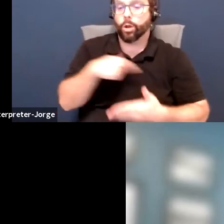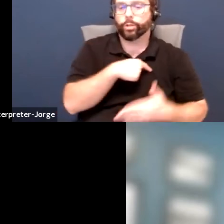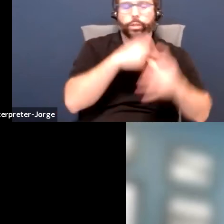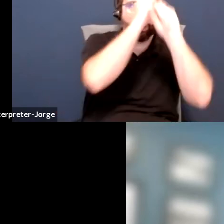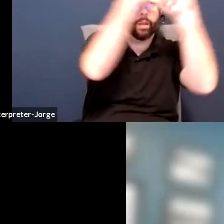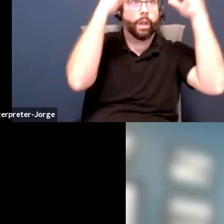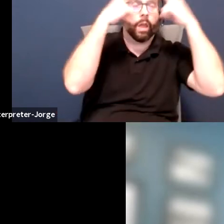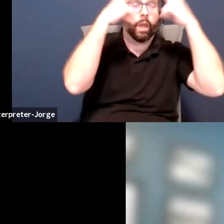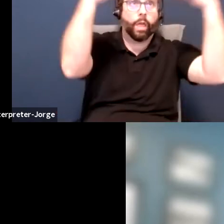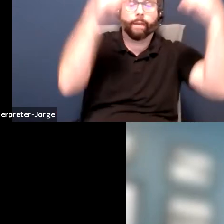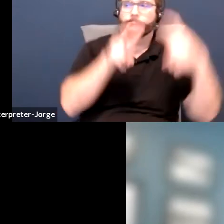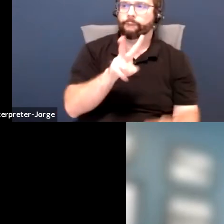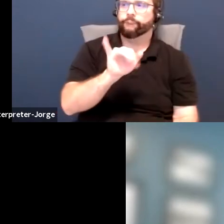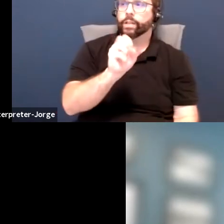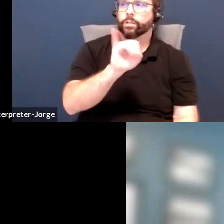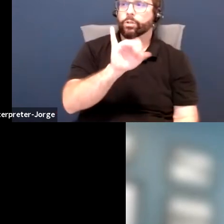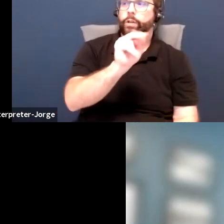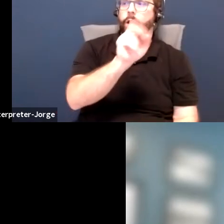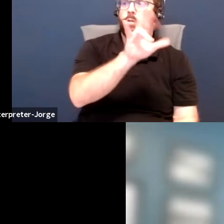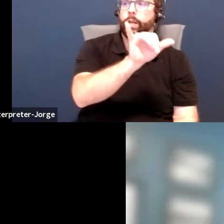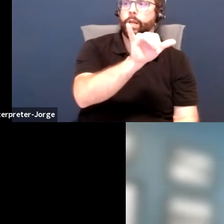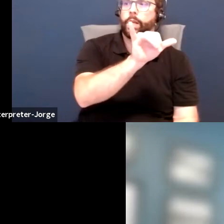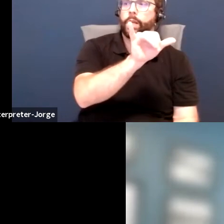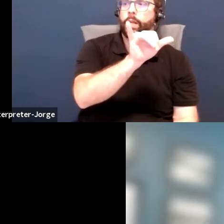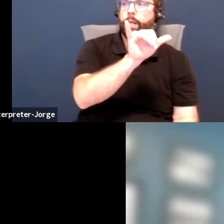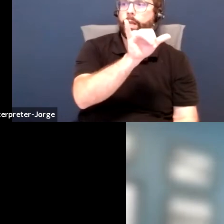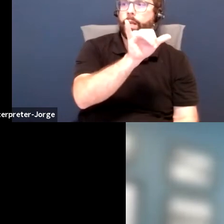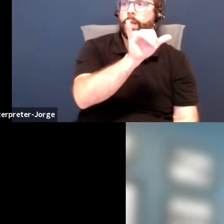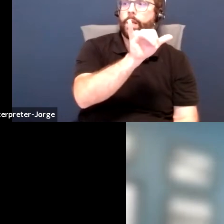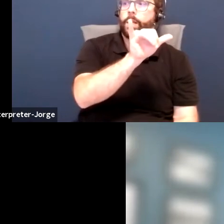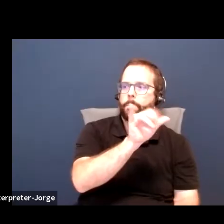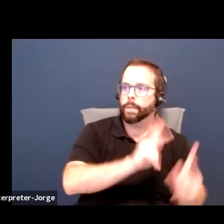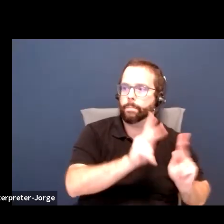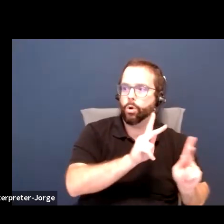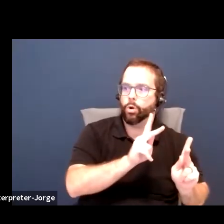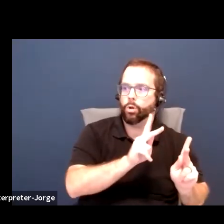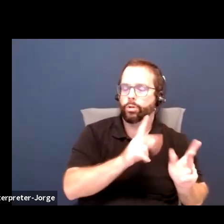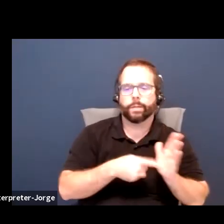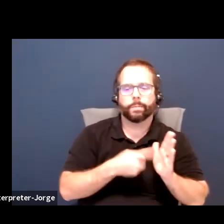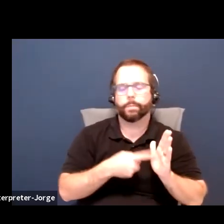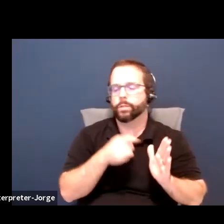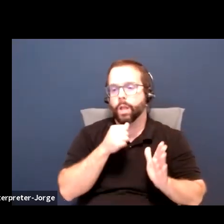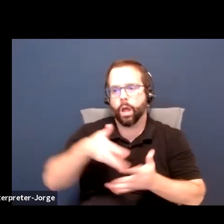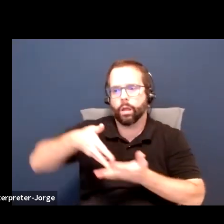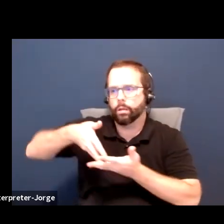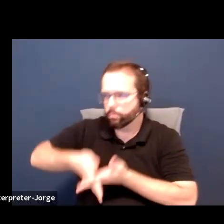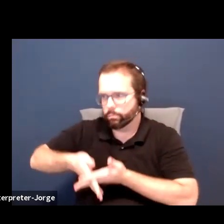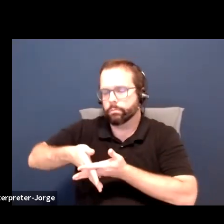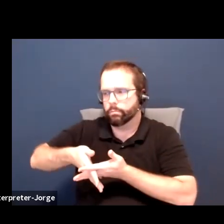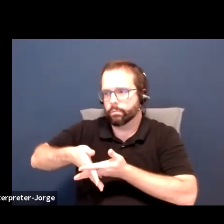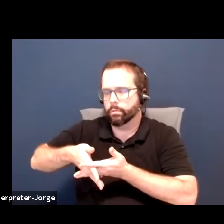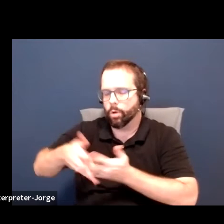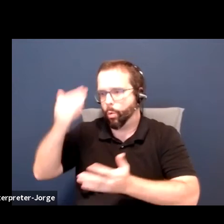money and what it will actually take to do this. But it does take a team of people to do this kind